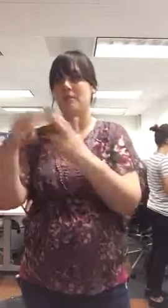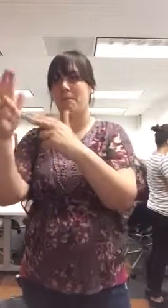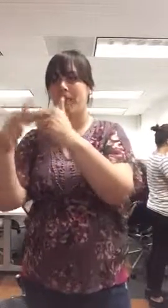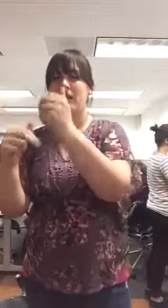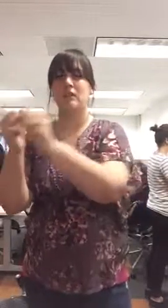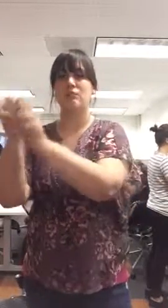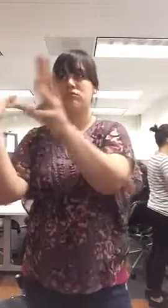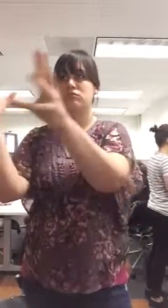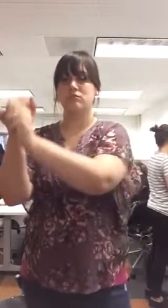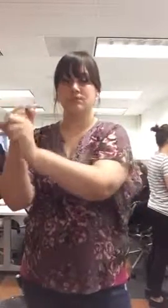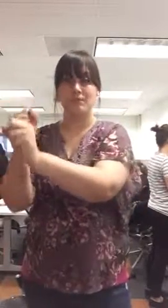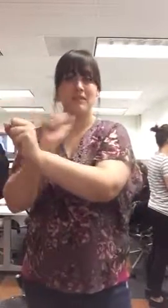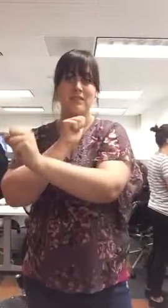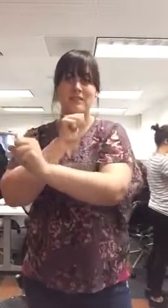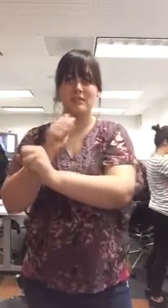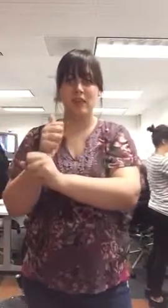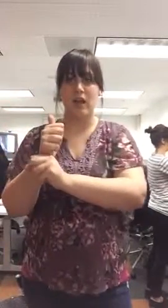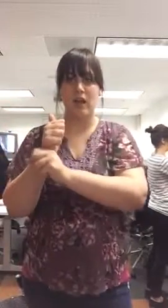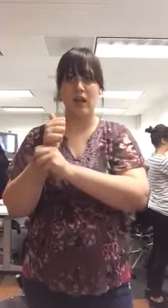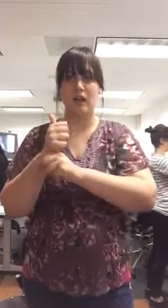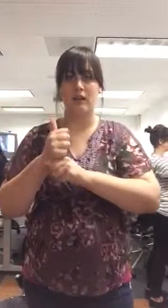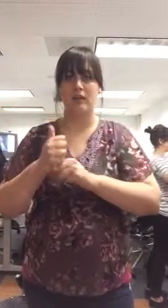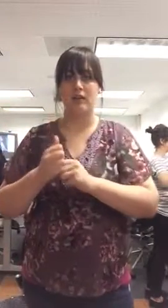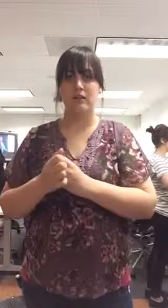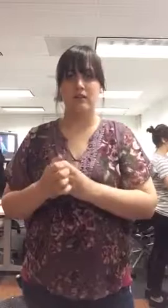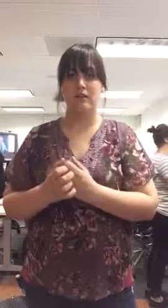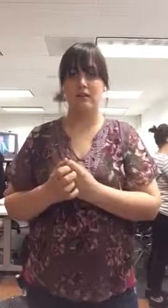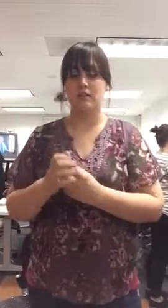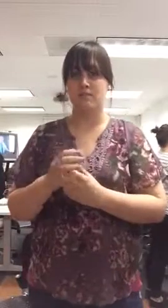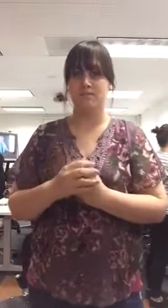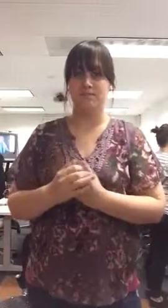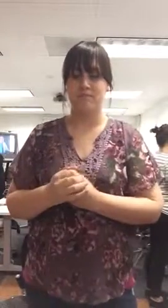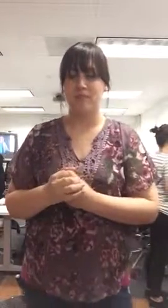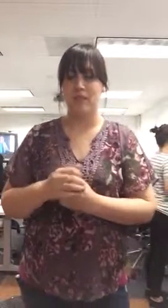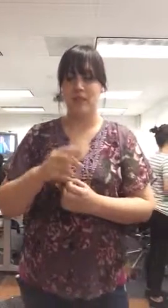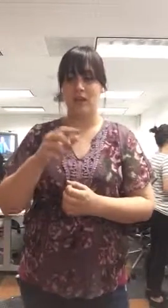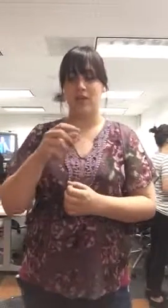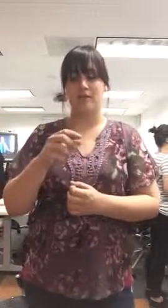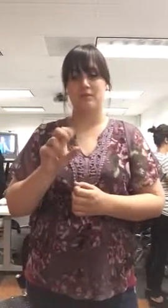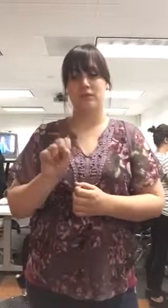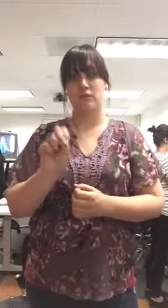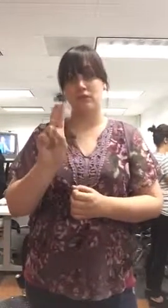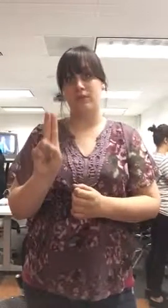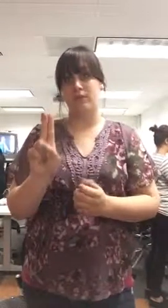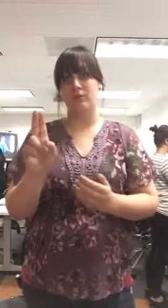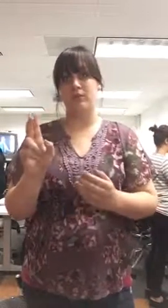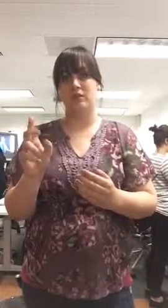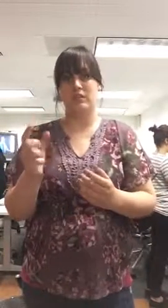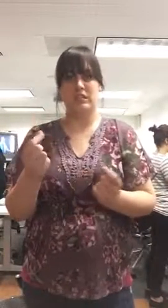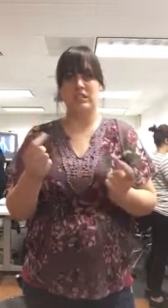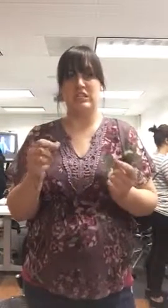not necessarily attributed to the Wehrmacht or the German forces. The Soviets did it themselves. I'm sure that they would say whether you blow up a